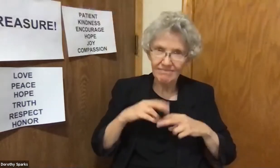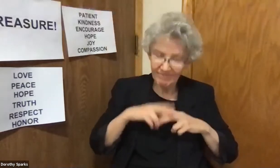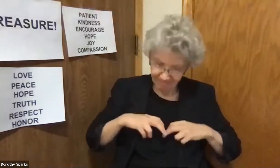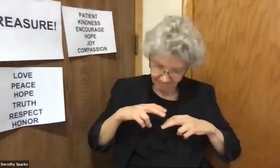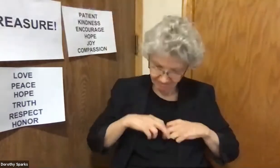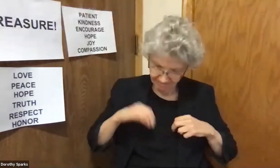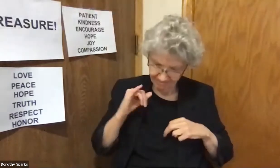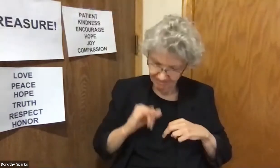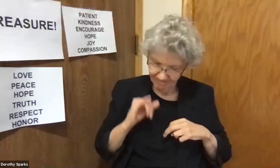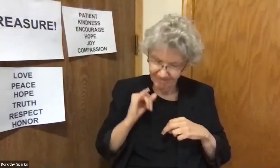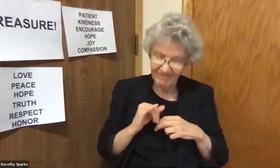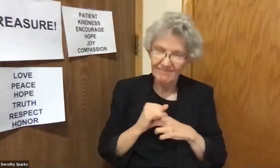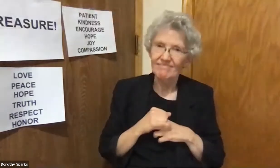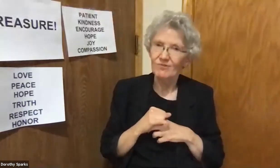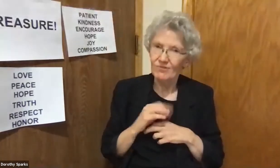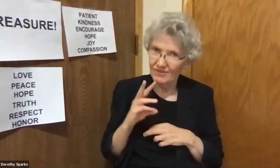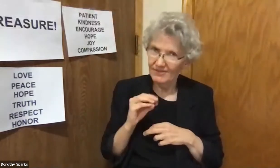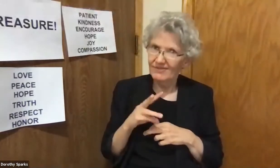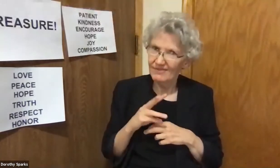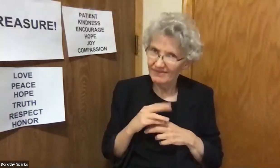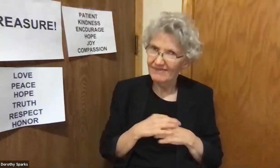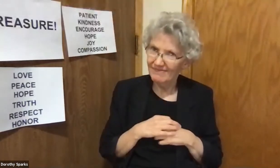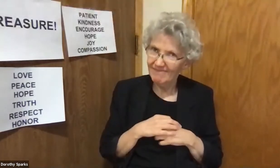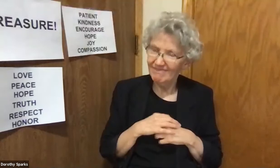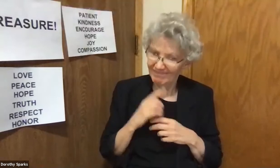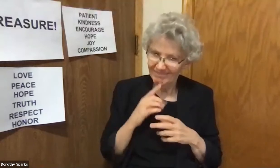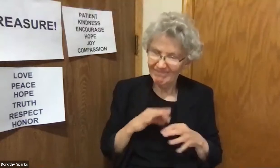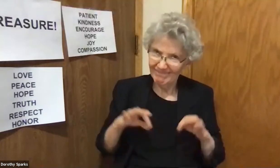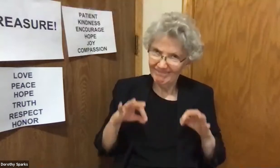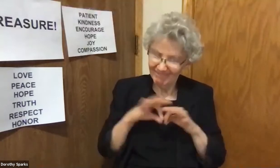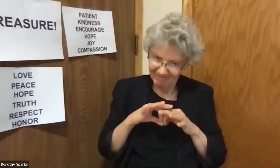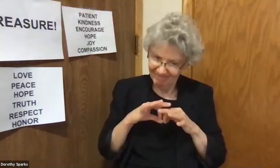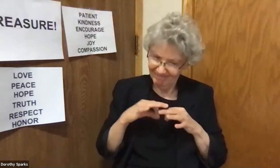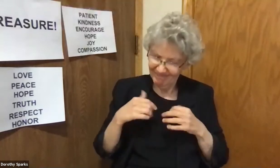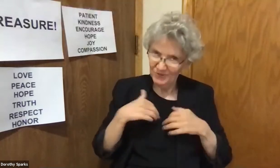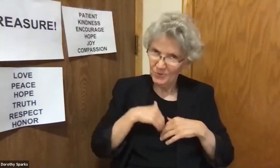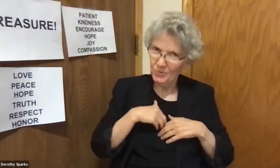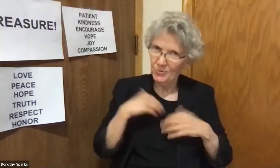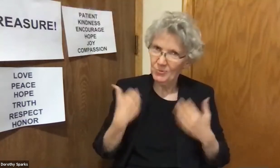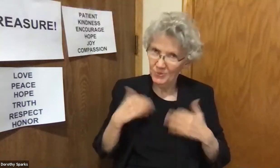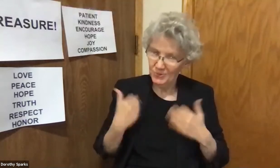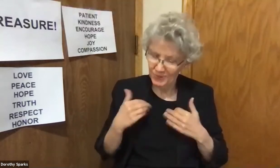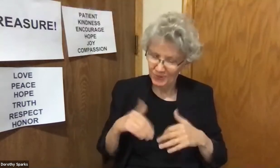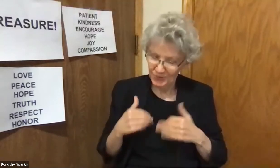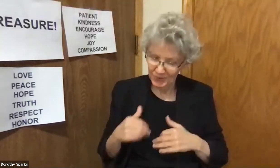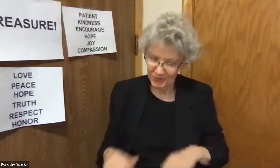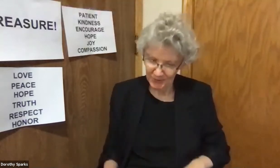So we might have overlooked this valuable treasure that exists within us.